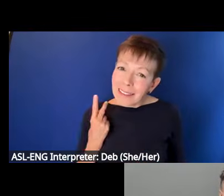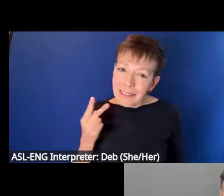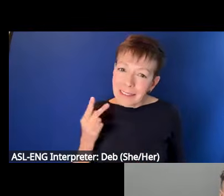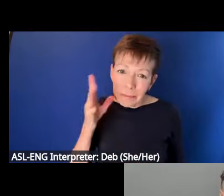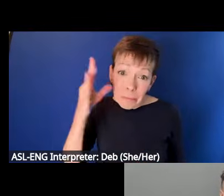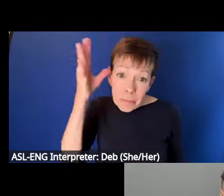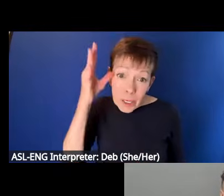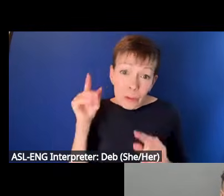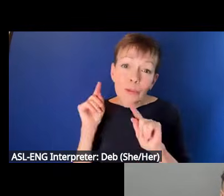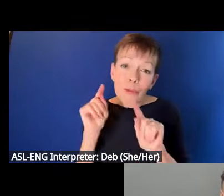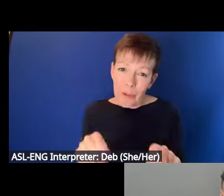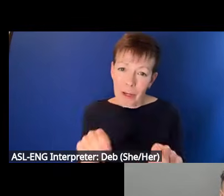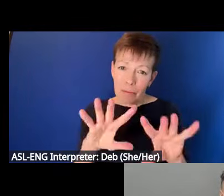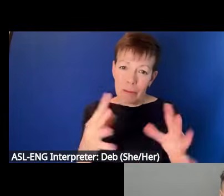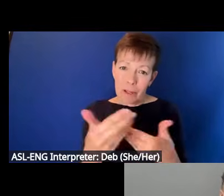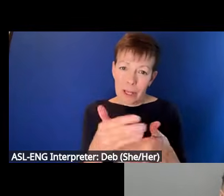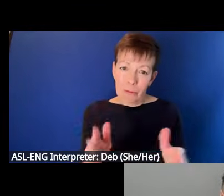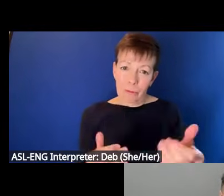support.